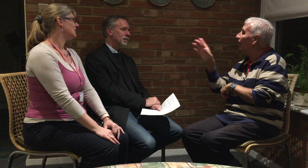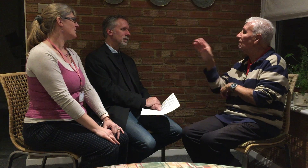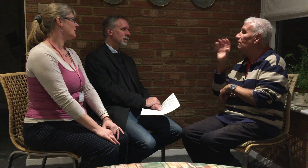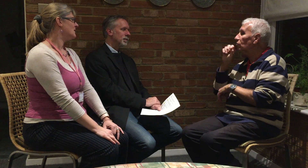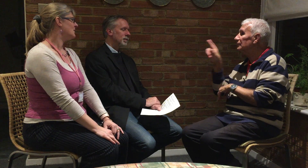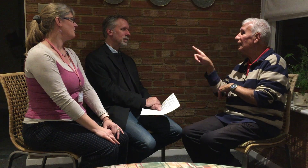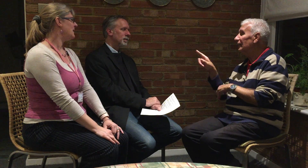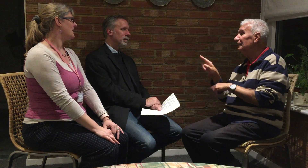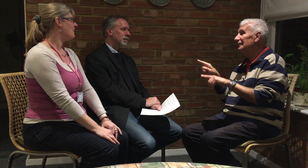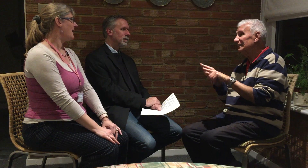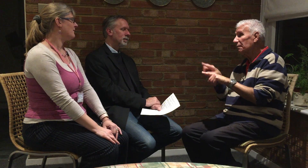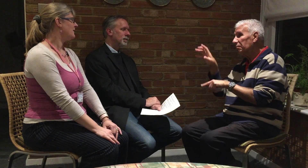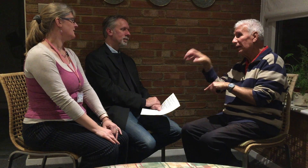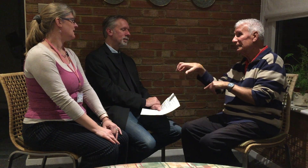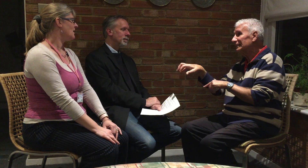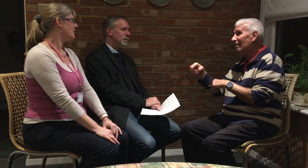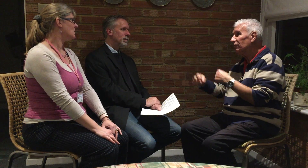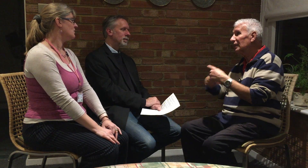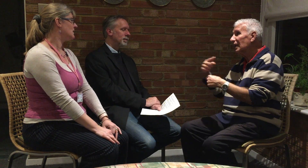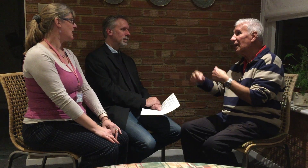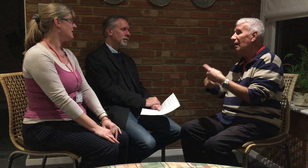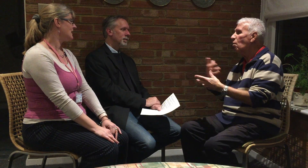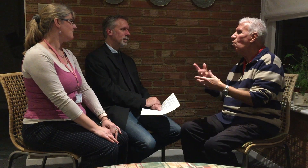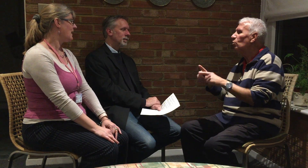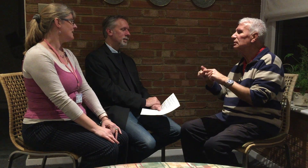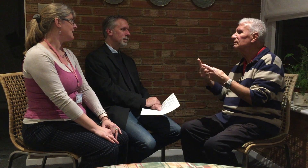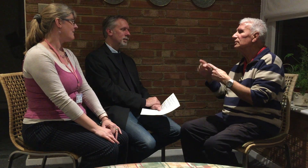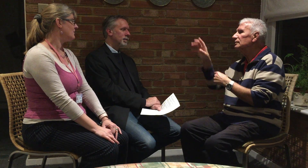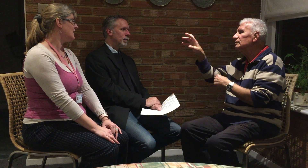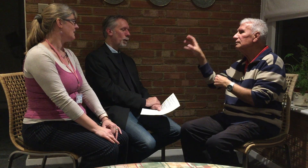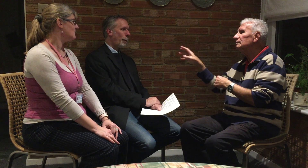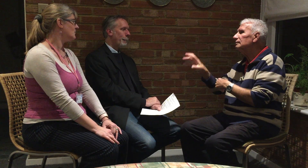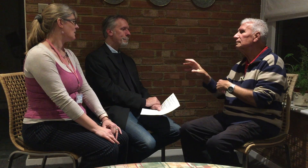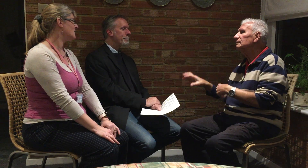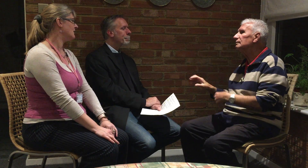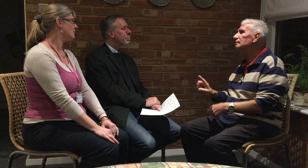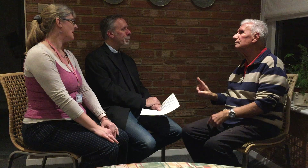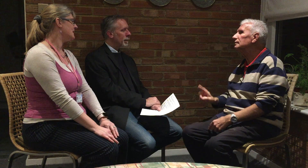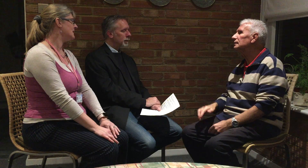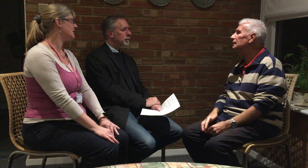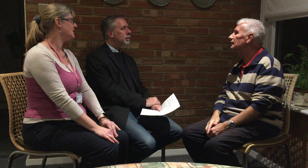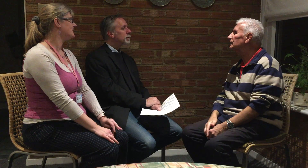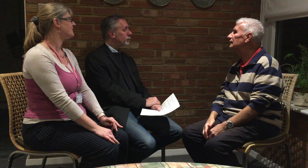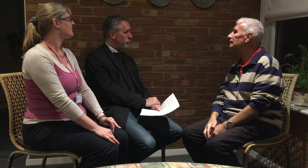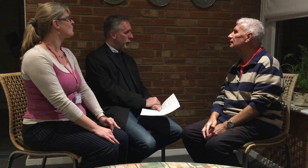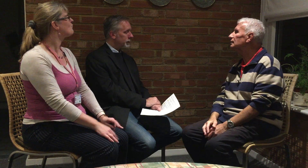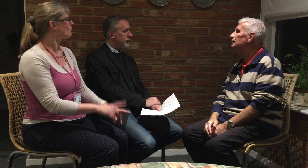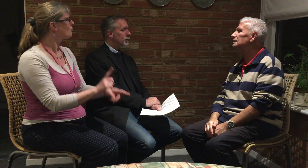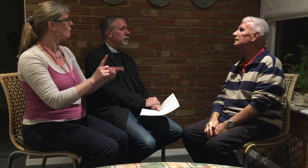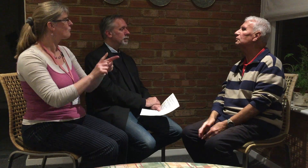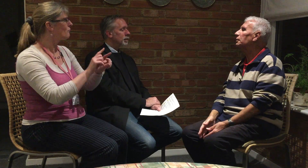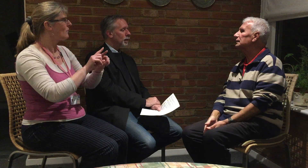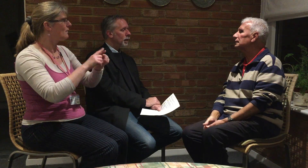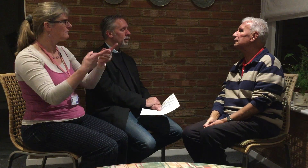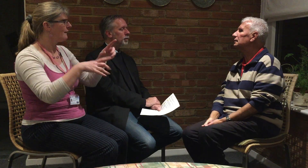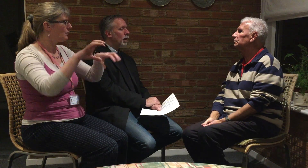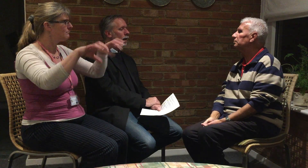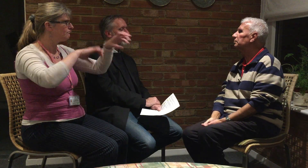Yeah, so you said you've been about 15 times. Do you stay in the same place every year, or do you go to different places? Different places.